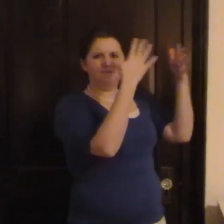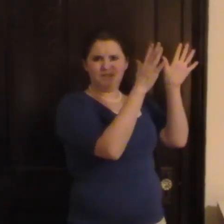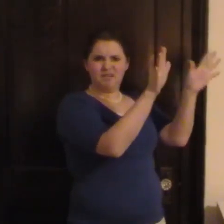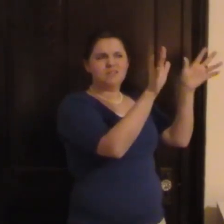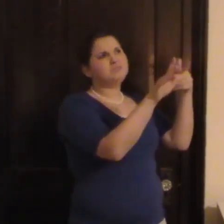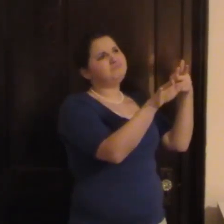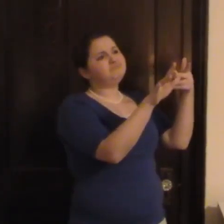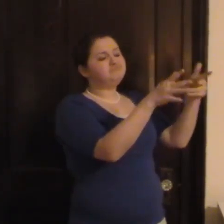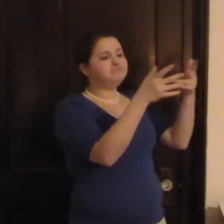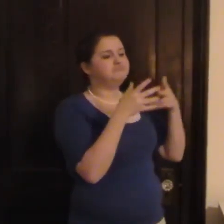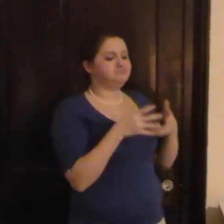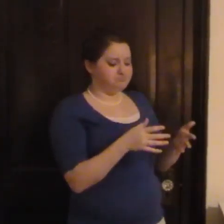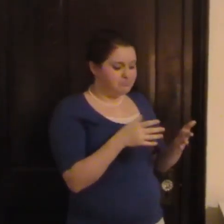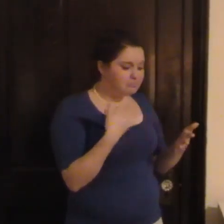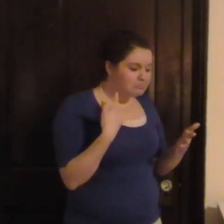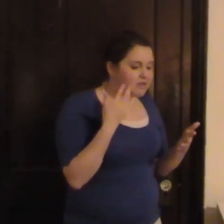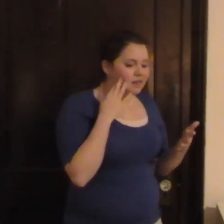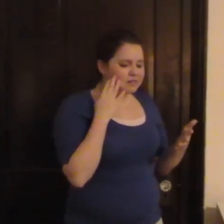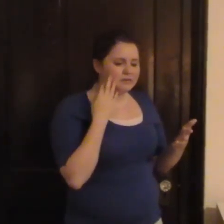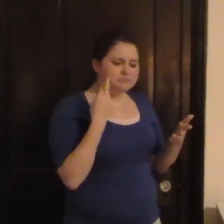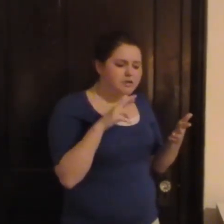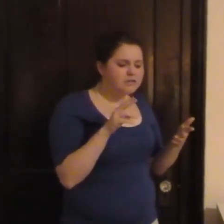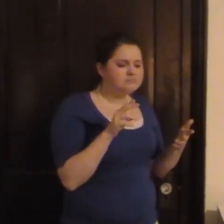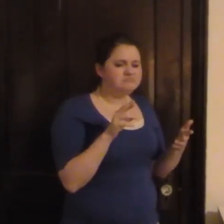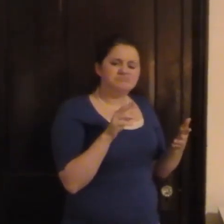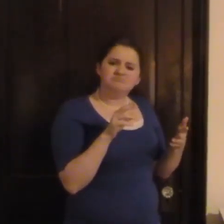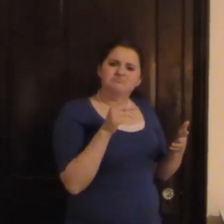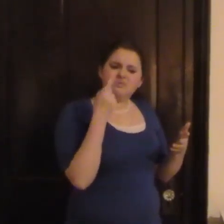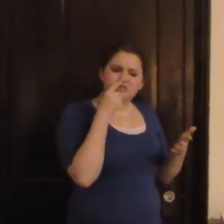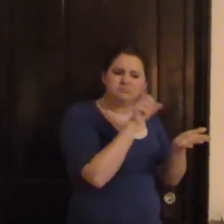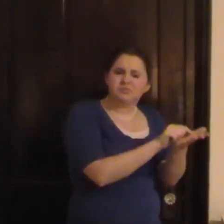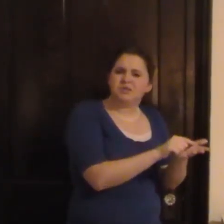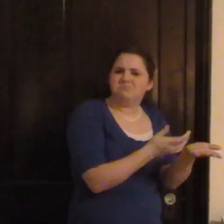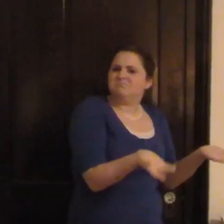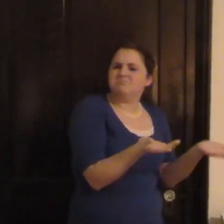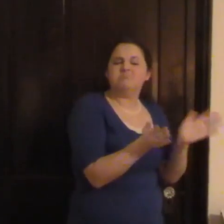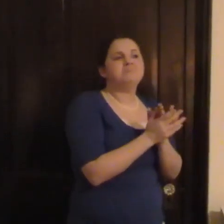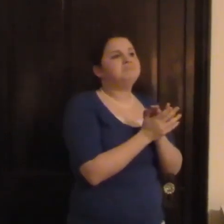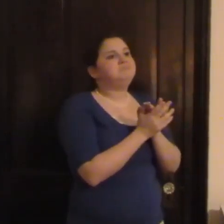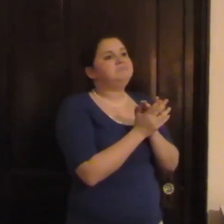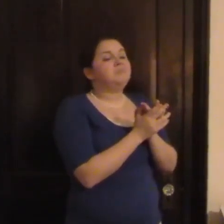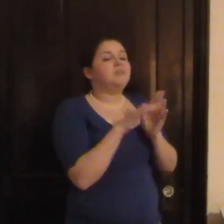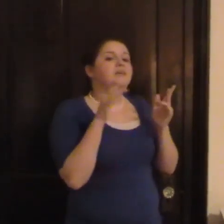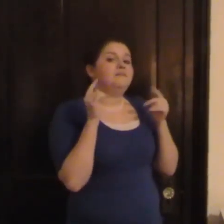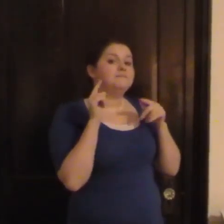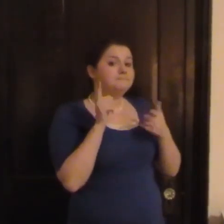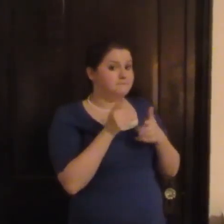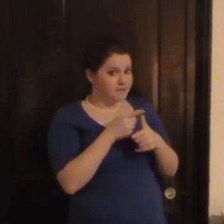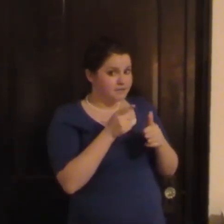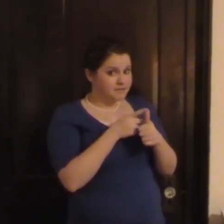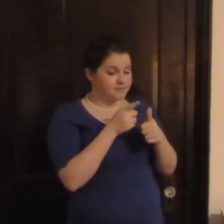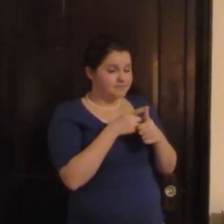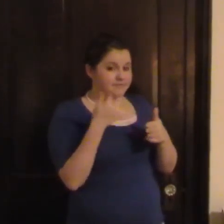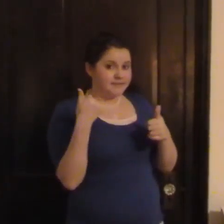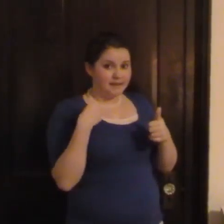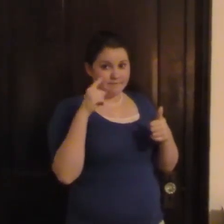you then do once the information, as I said, has been input, is you then go through and do what's called a first edit. And what that is that you go back and check